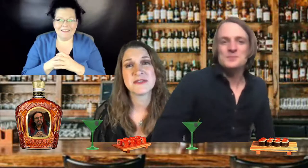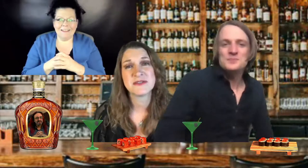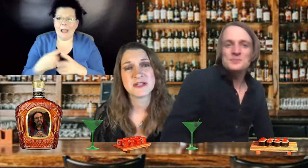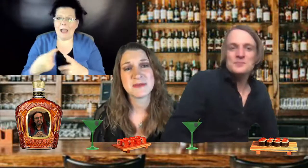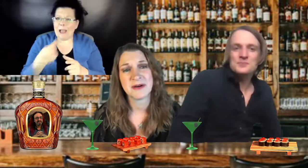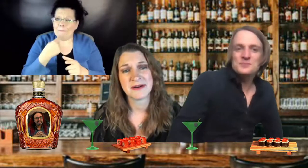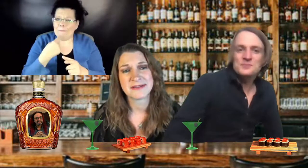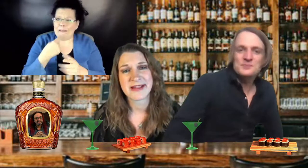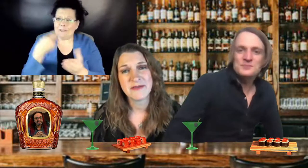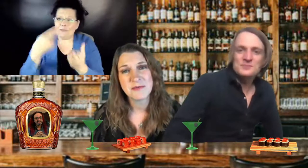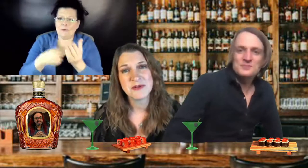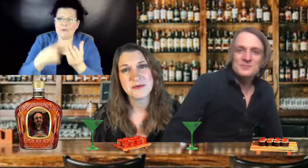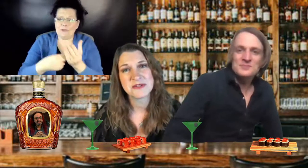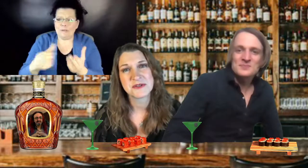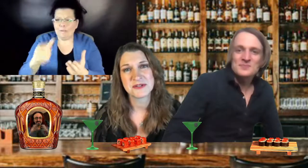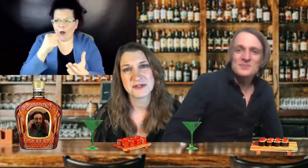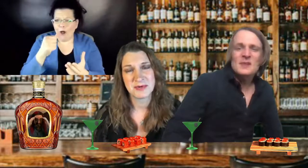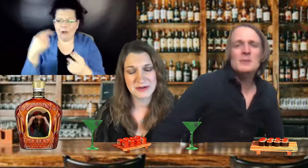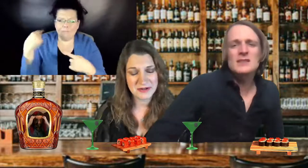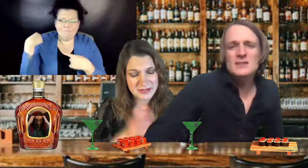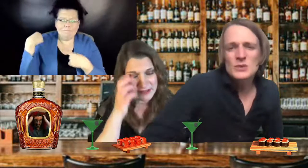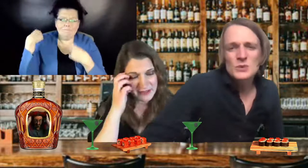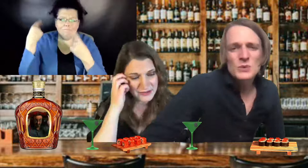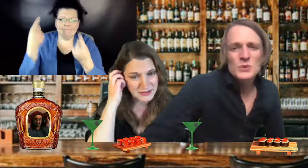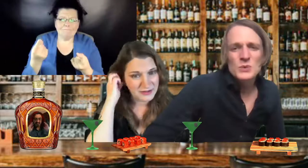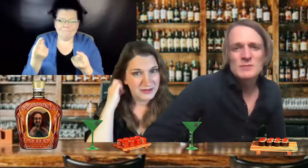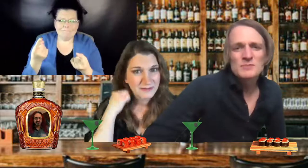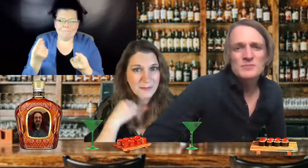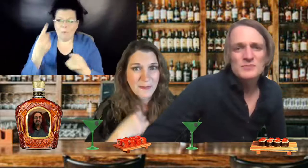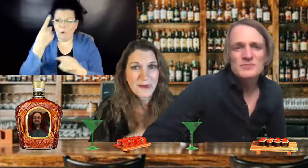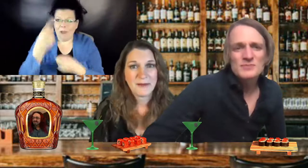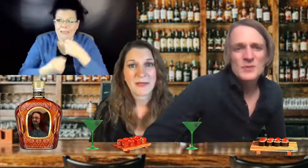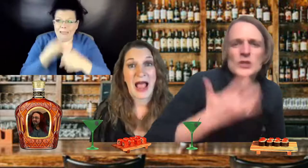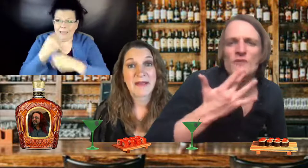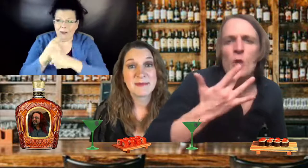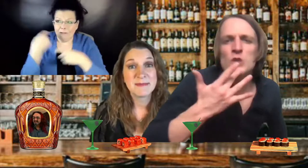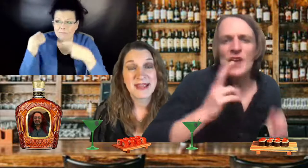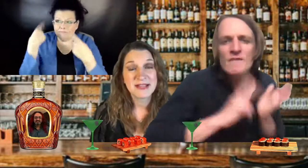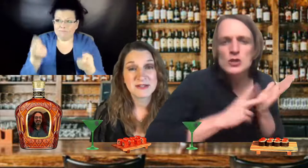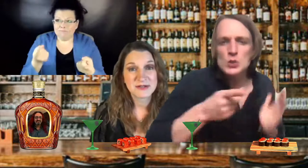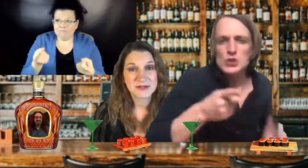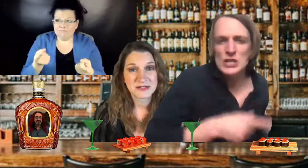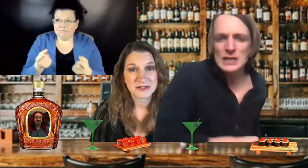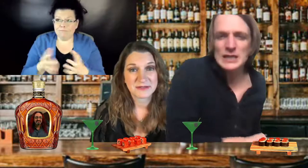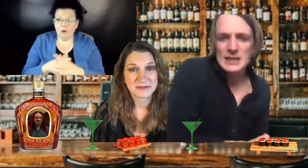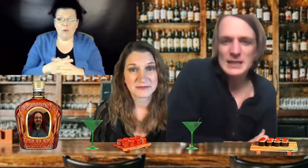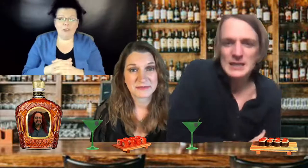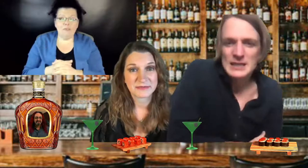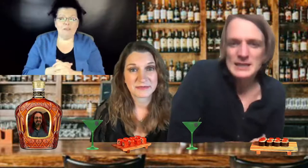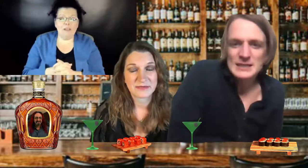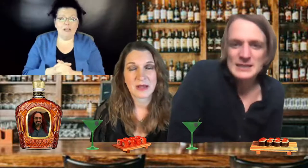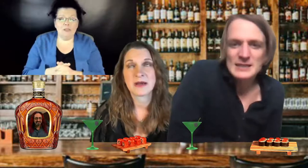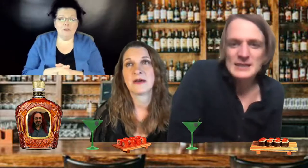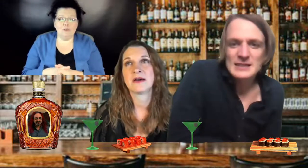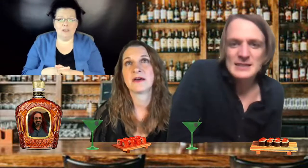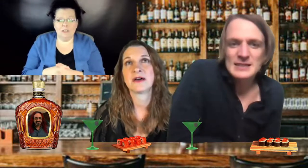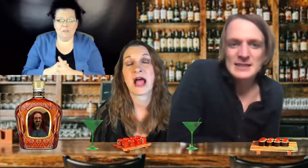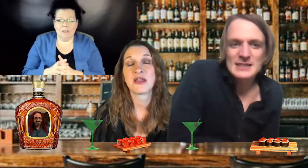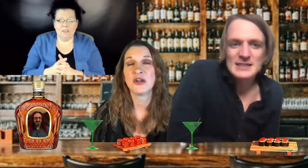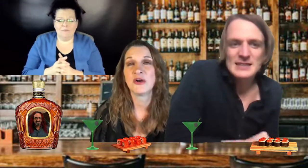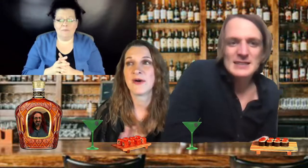going to sushi bars. I haven't been to a sushi bar in a year. I've been making sushi. Oh, what's your favorite kind of